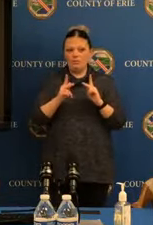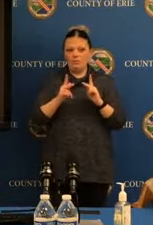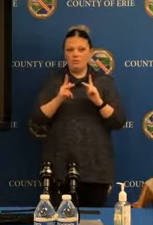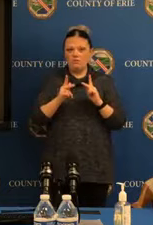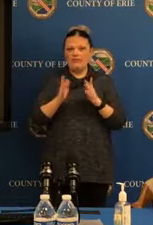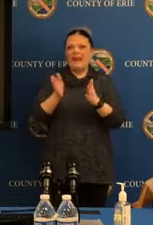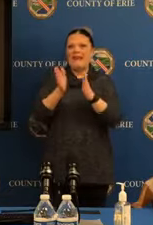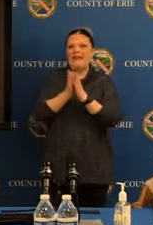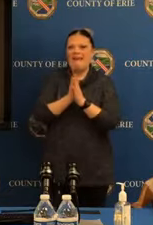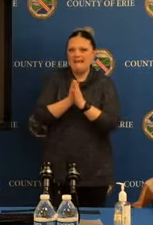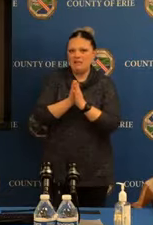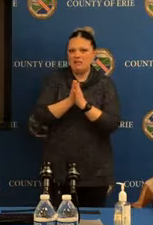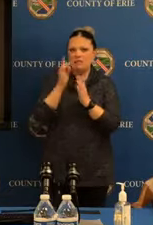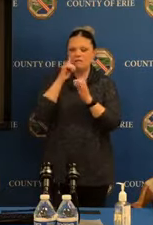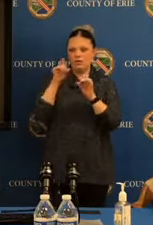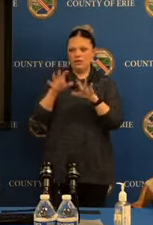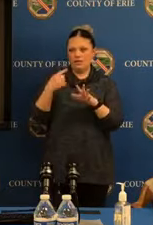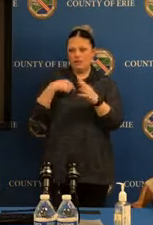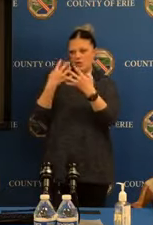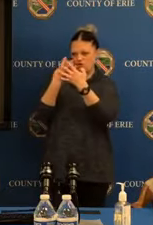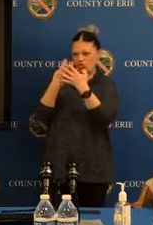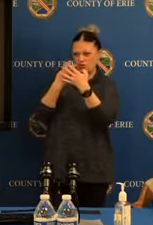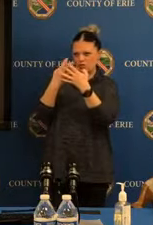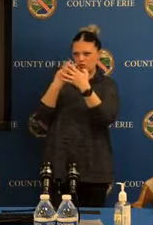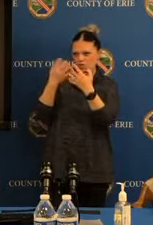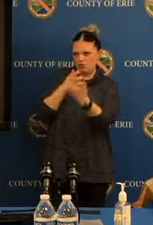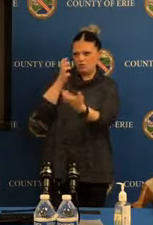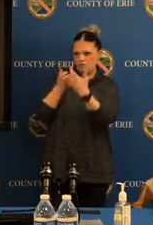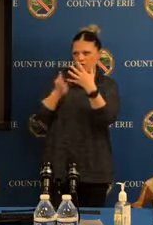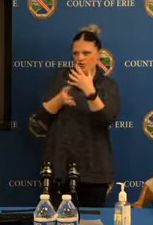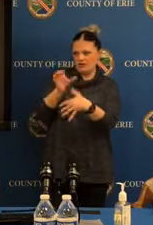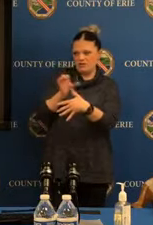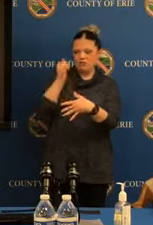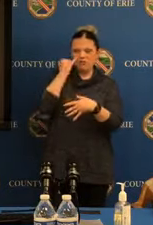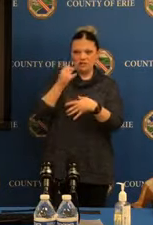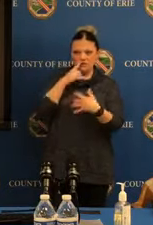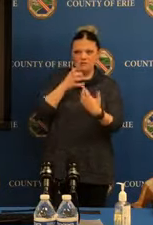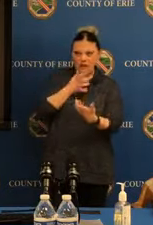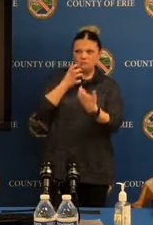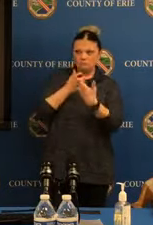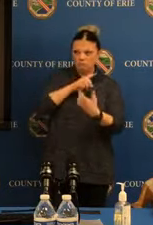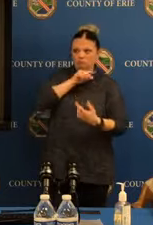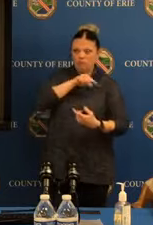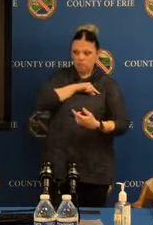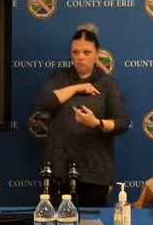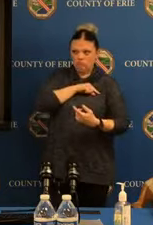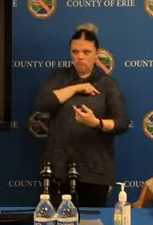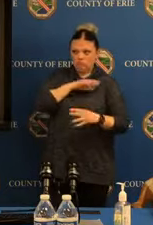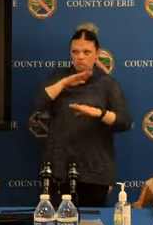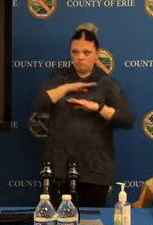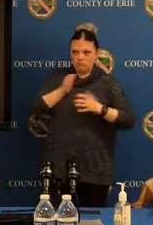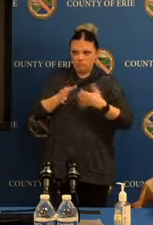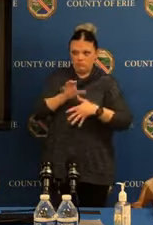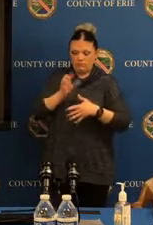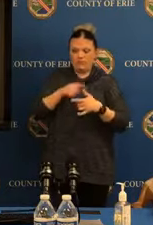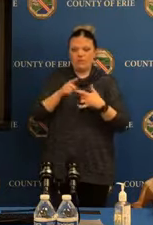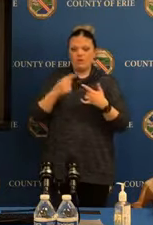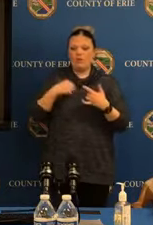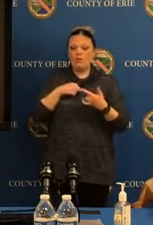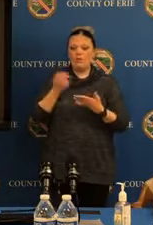to get tested, and we screen them for our criteria. And if they do meet our criteria, you know, we still are offering